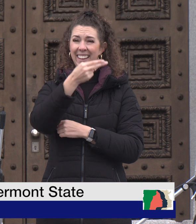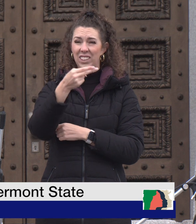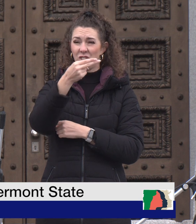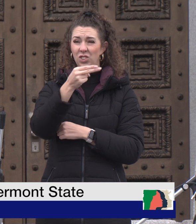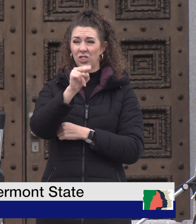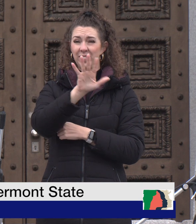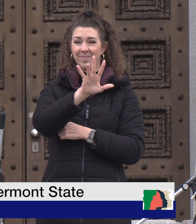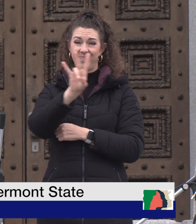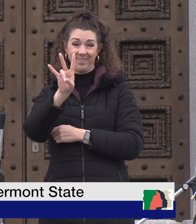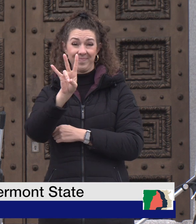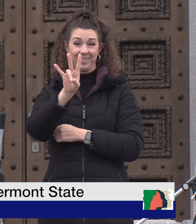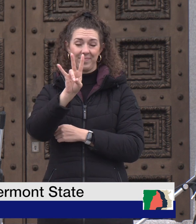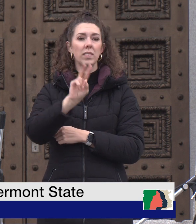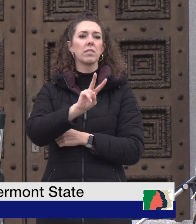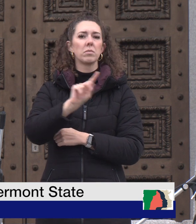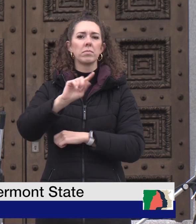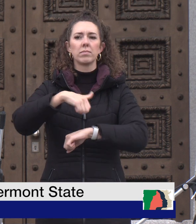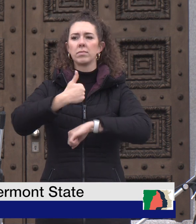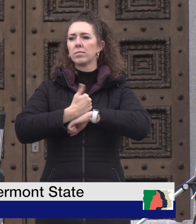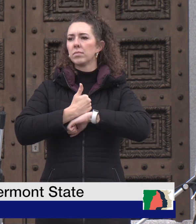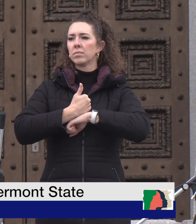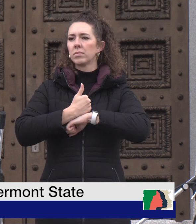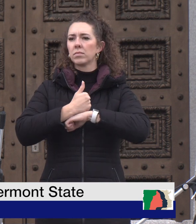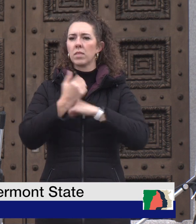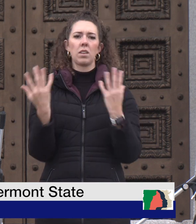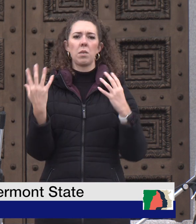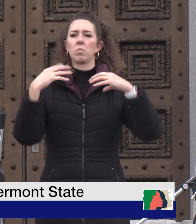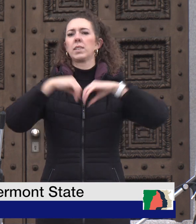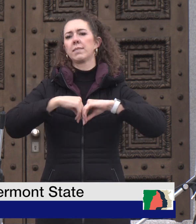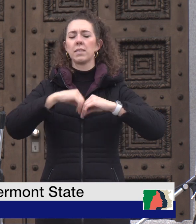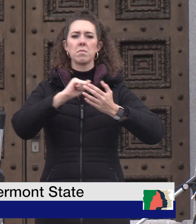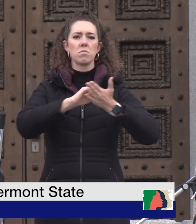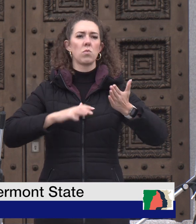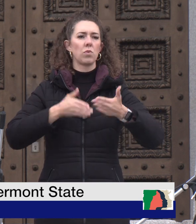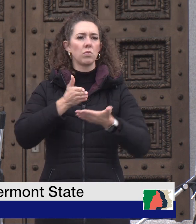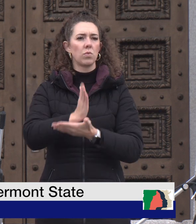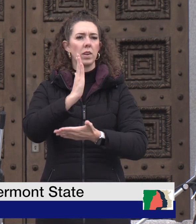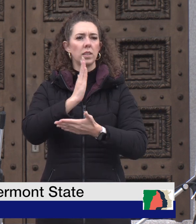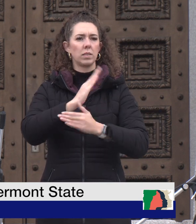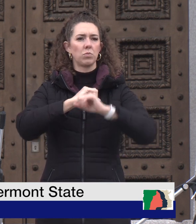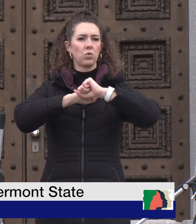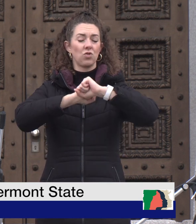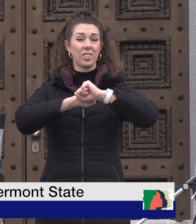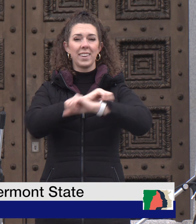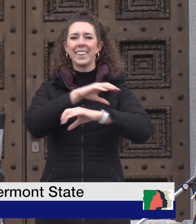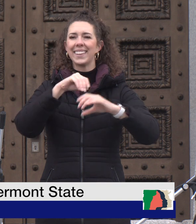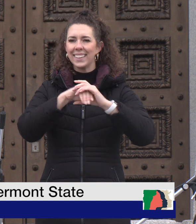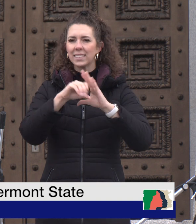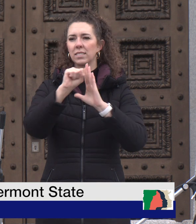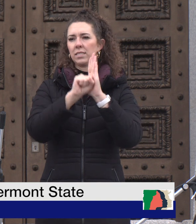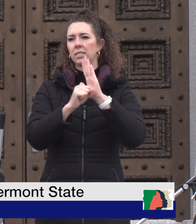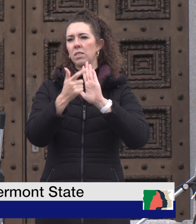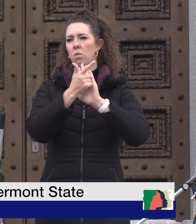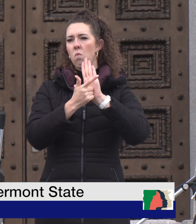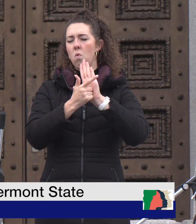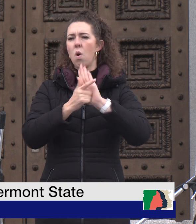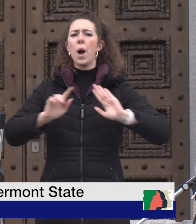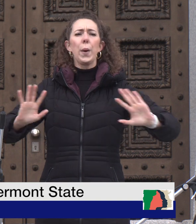H-57, Vermont enacted comprehensive abortion rights protection into its state law.